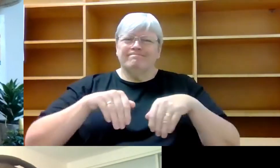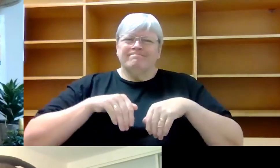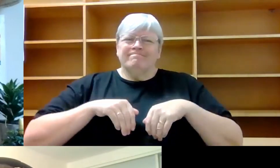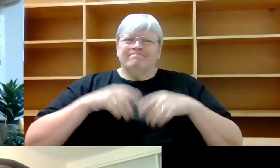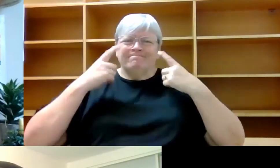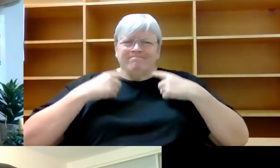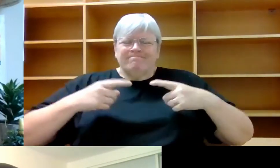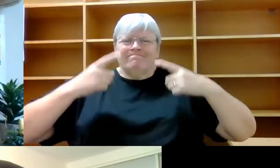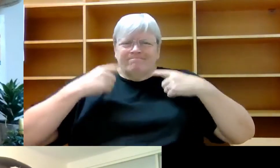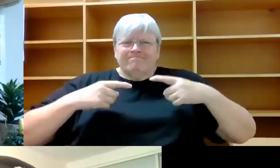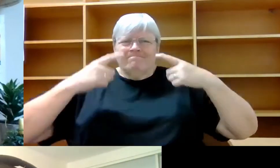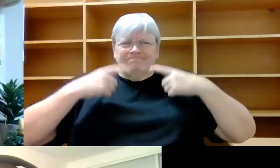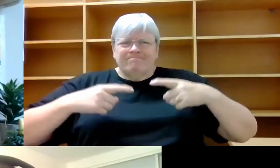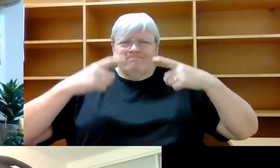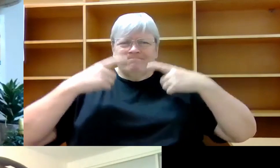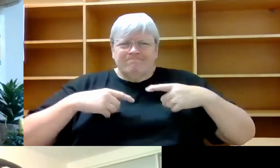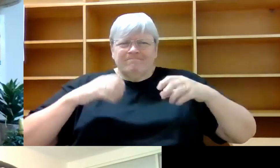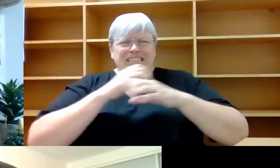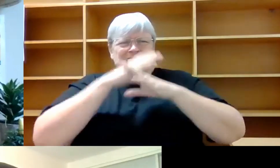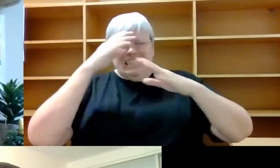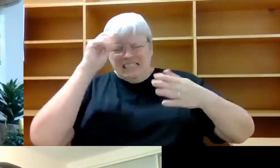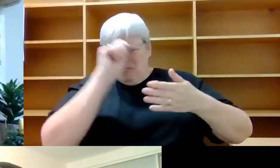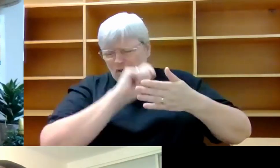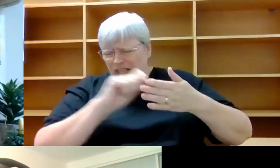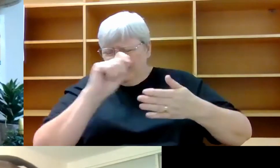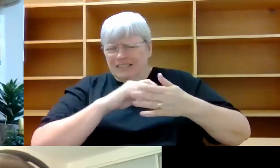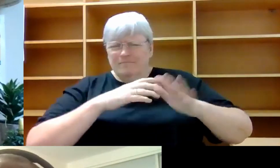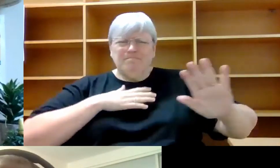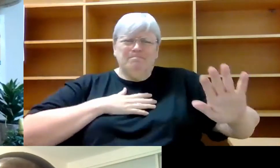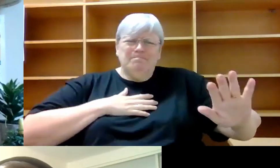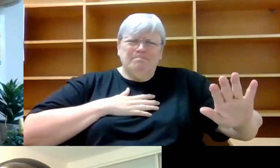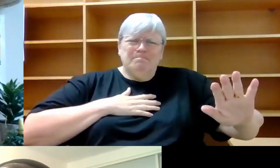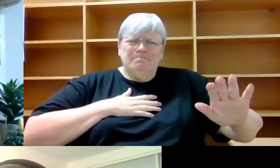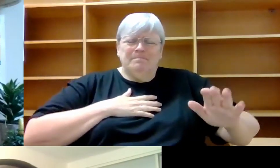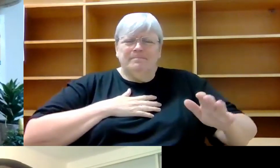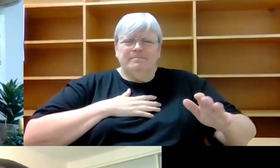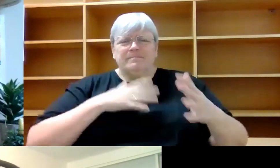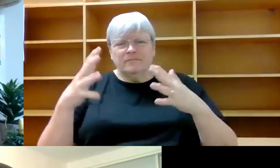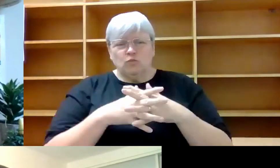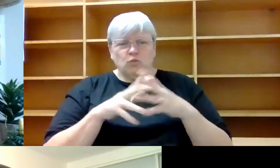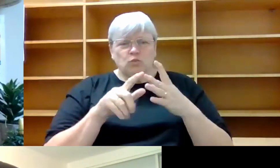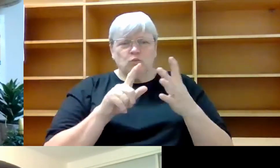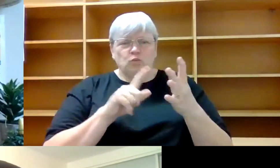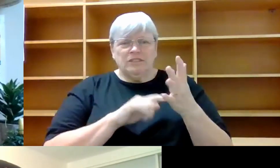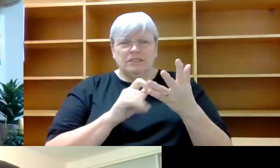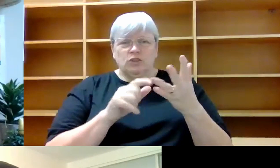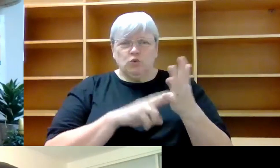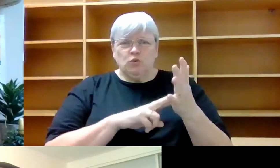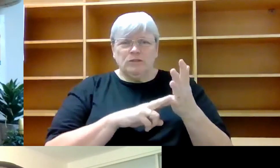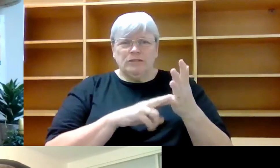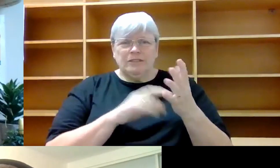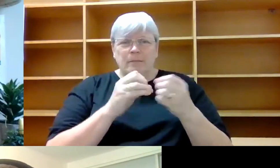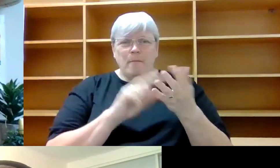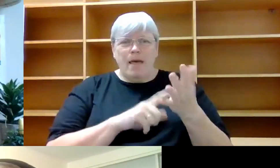tears. Of the scenes I had to write and so on. So Weldon Blake, I wanted to laugh again. I wanted